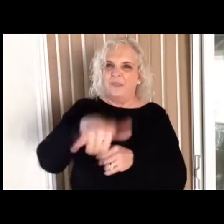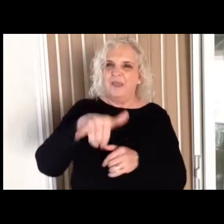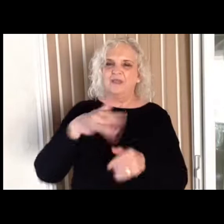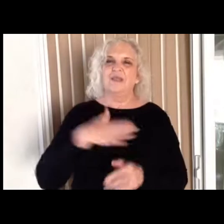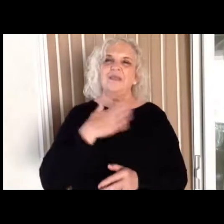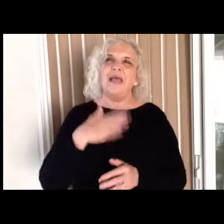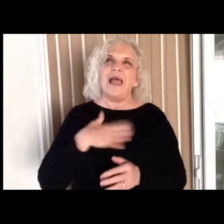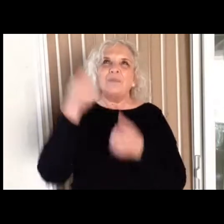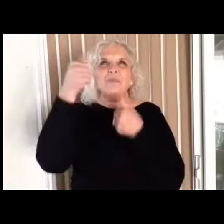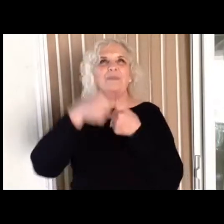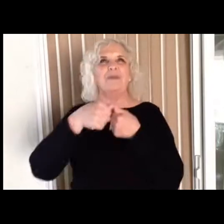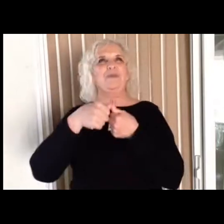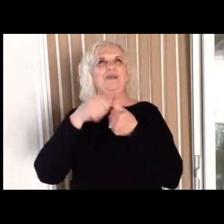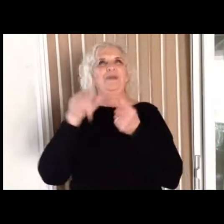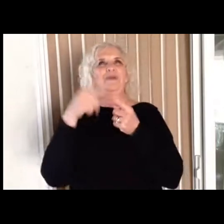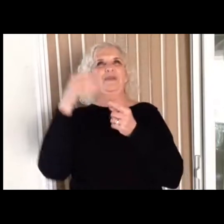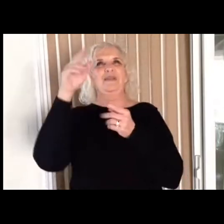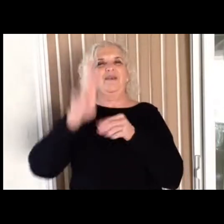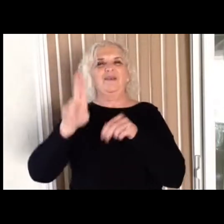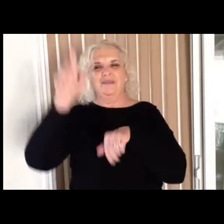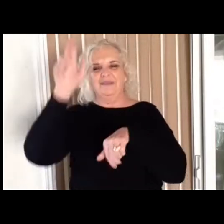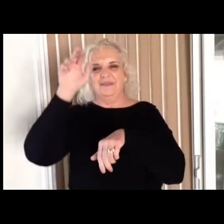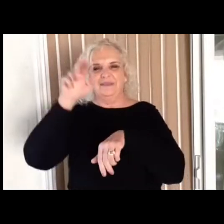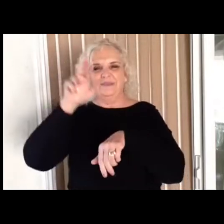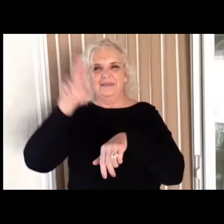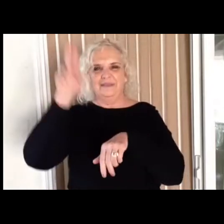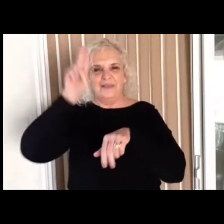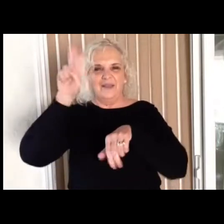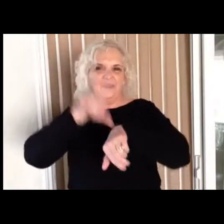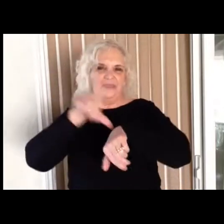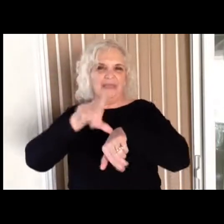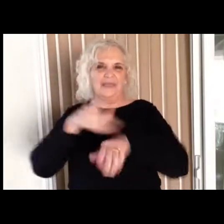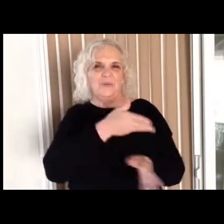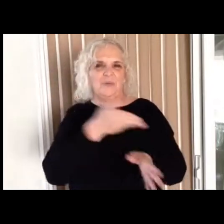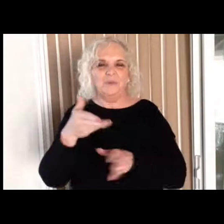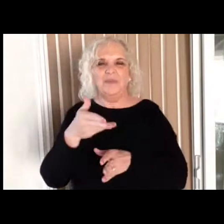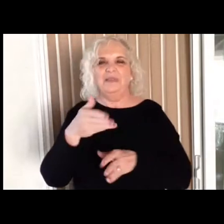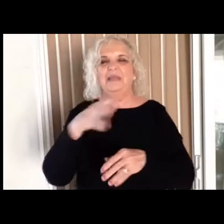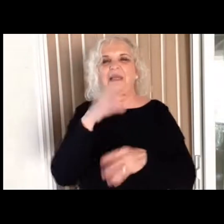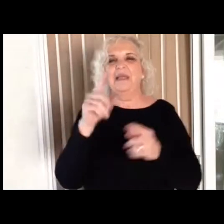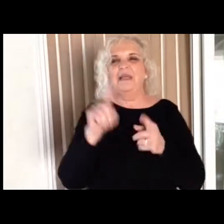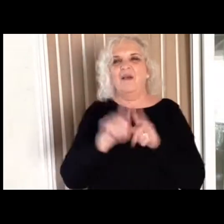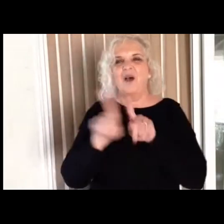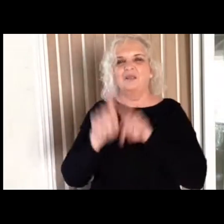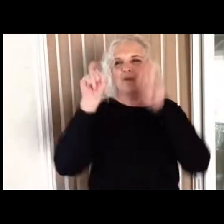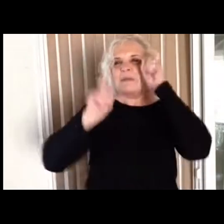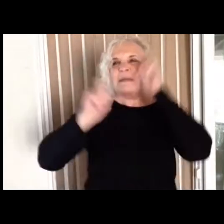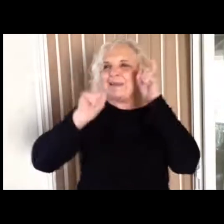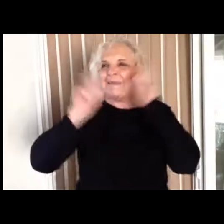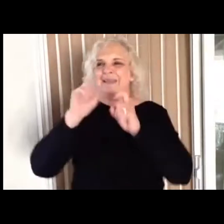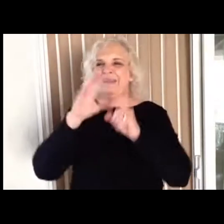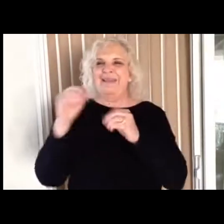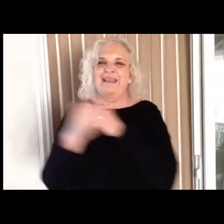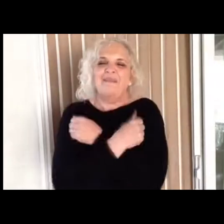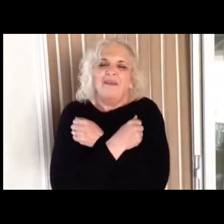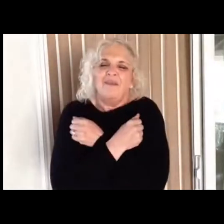memory. And I remember Uncle Danny just always being so animated and so loving, and his